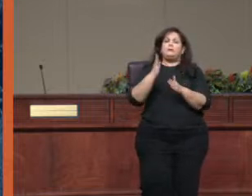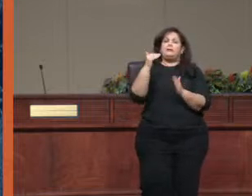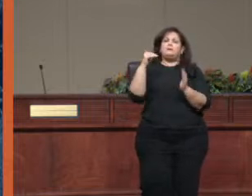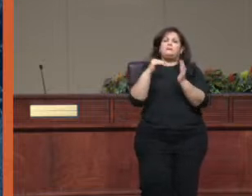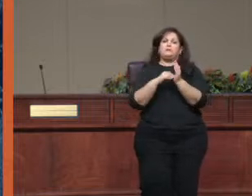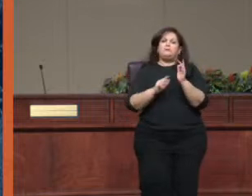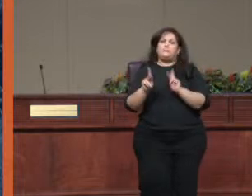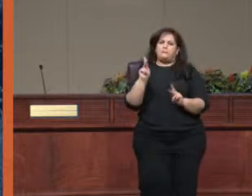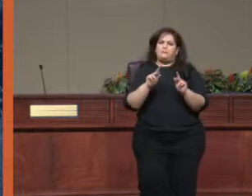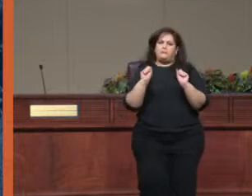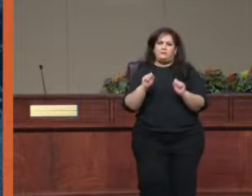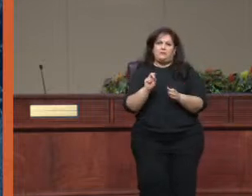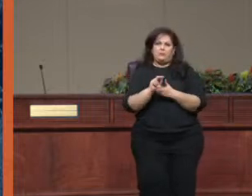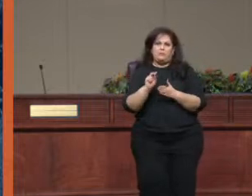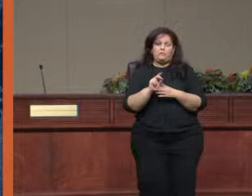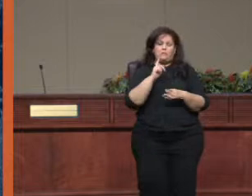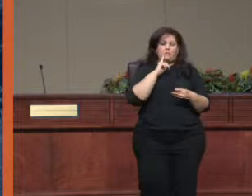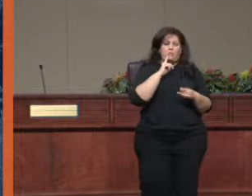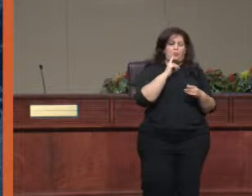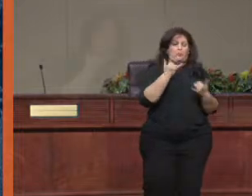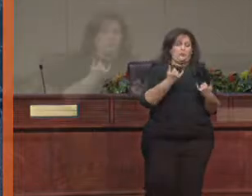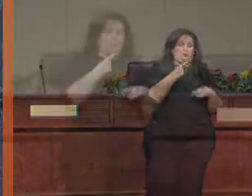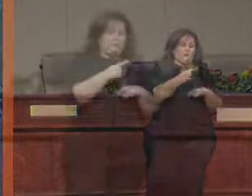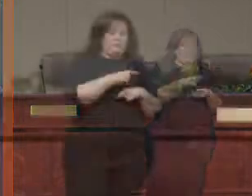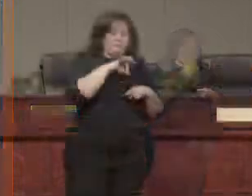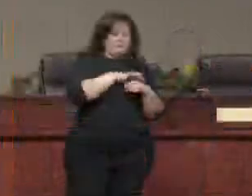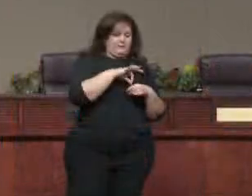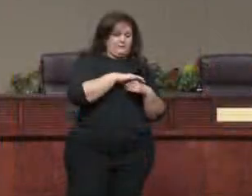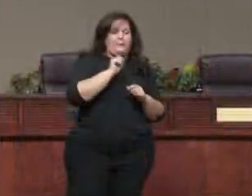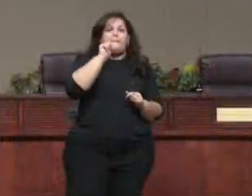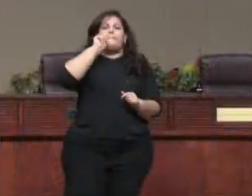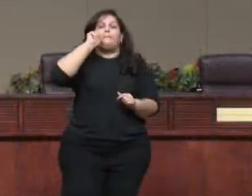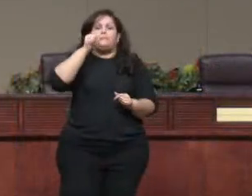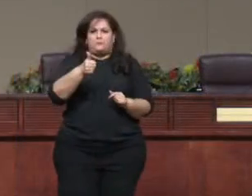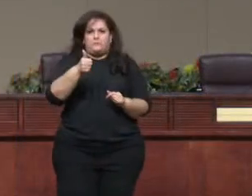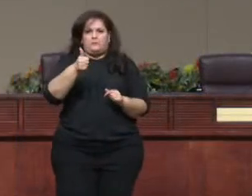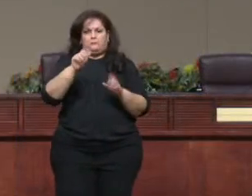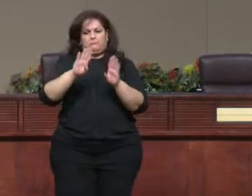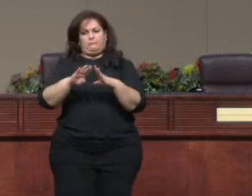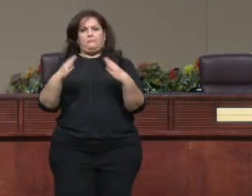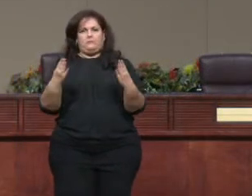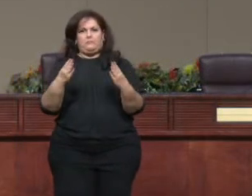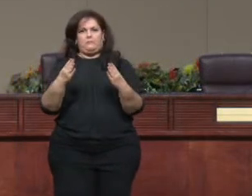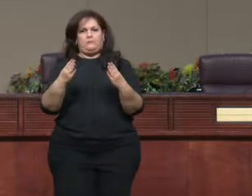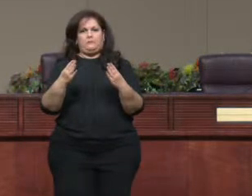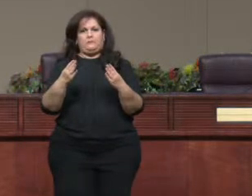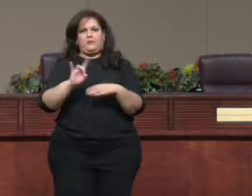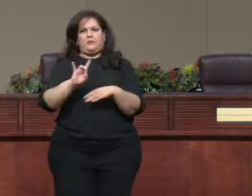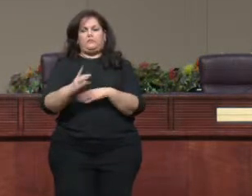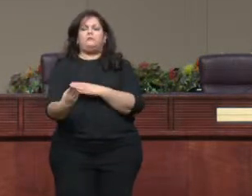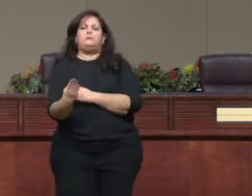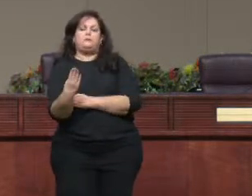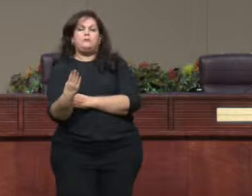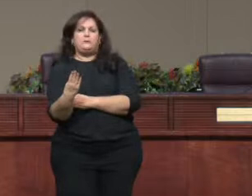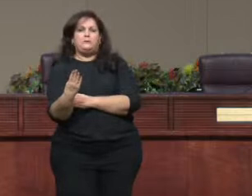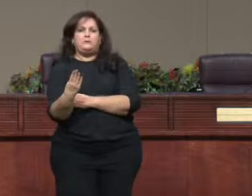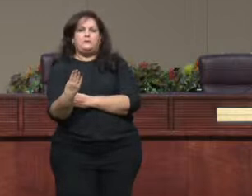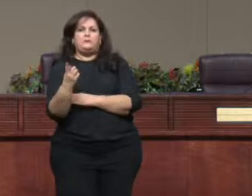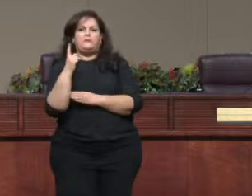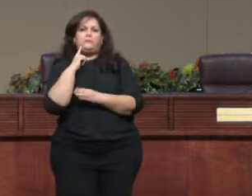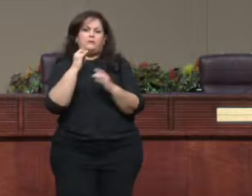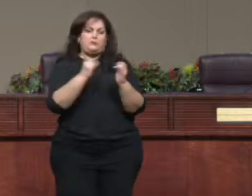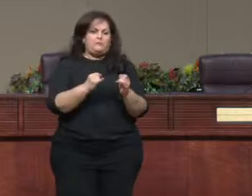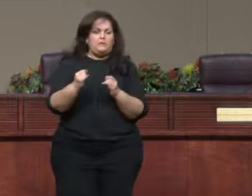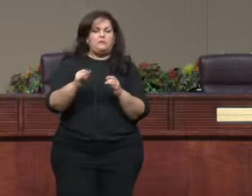the day after Election Day, 8 a.m. We will reopen our portal for individuals and families